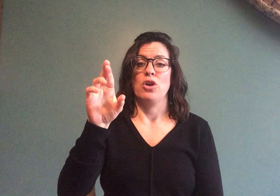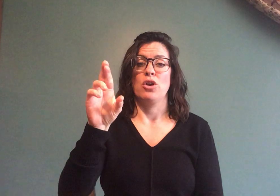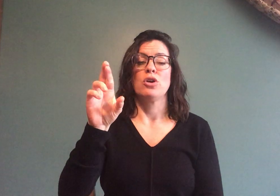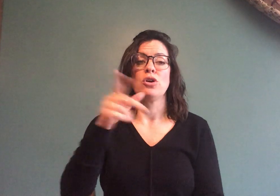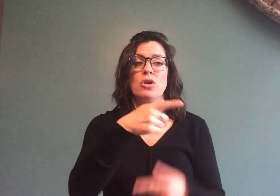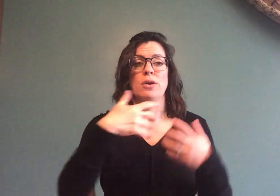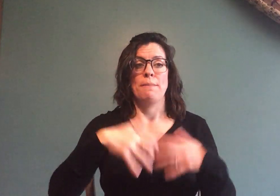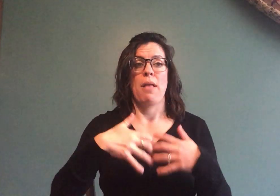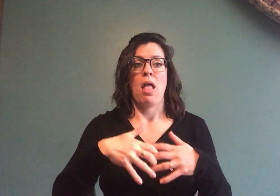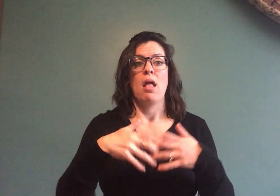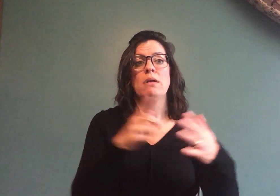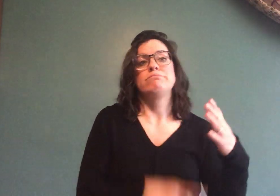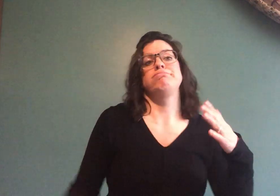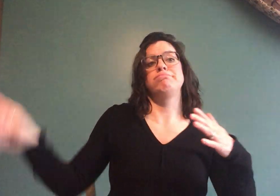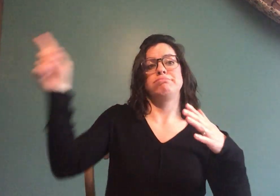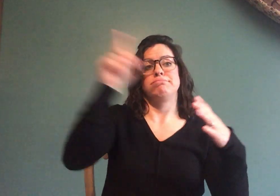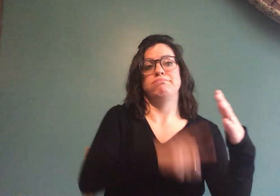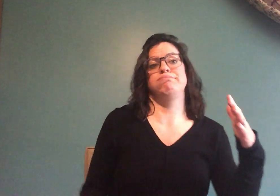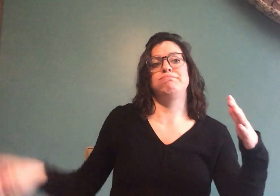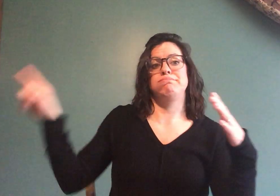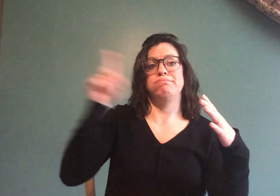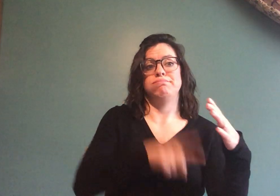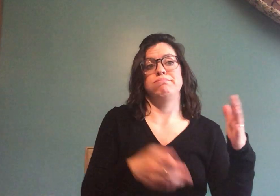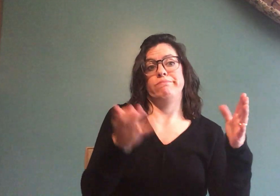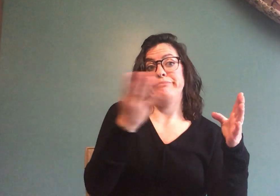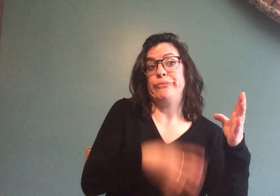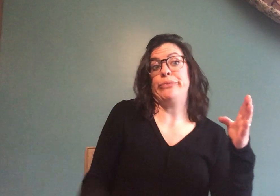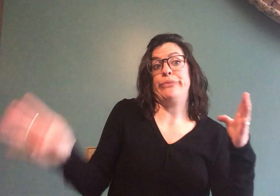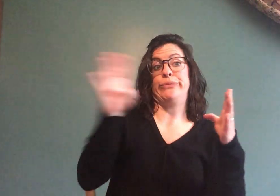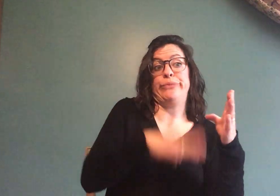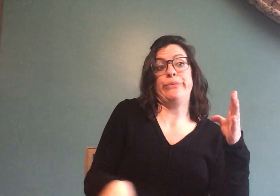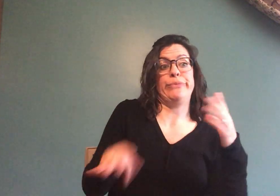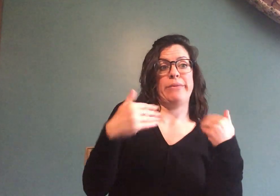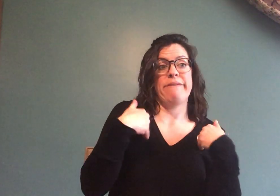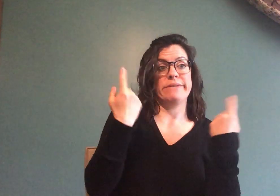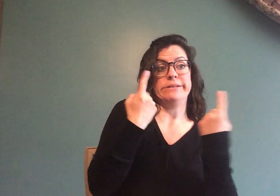sort. Okay. You see the roller? You see where I'm pointing?